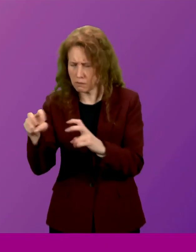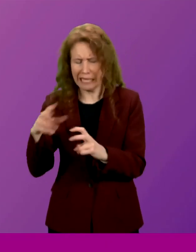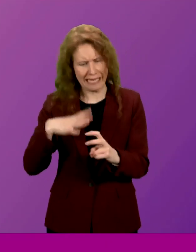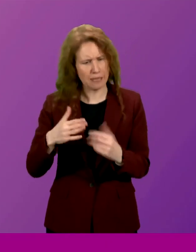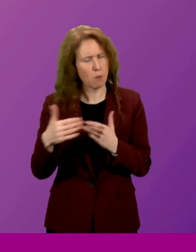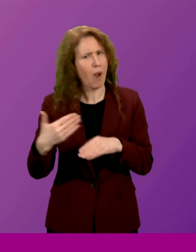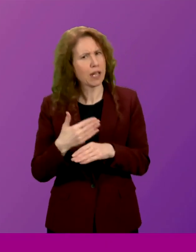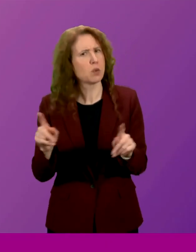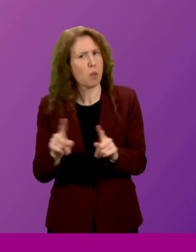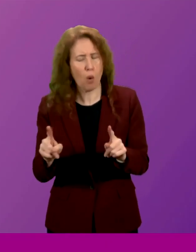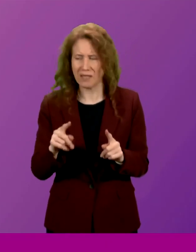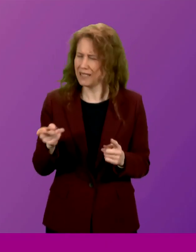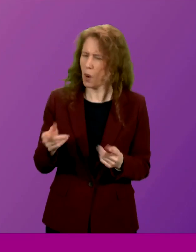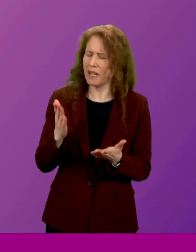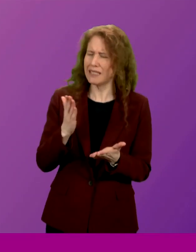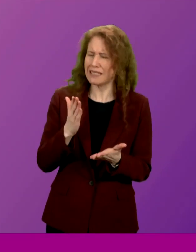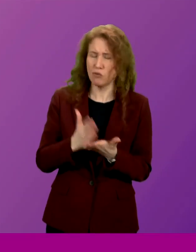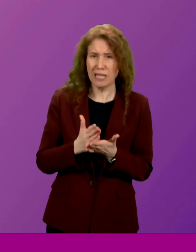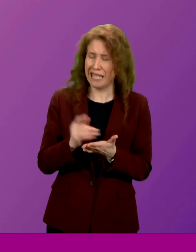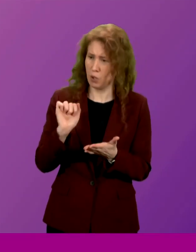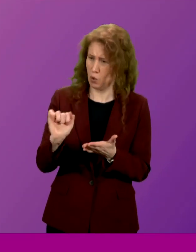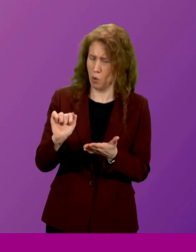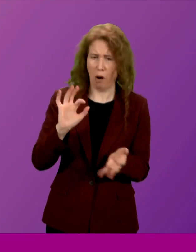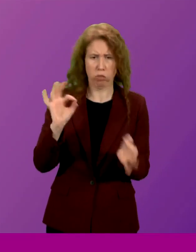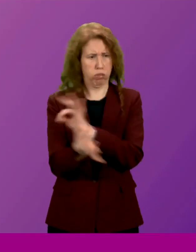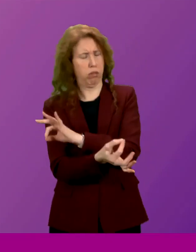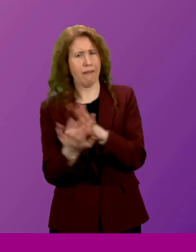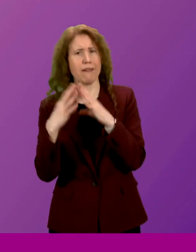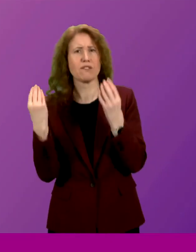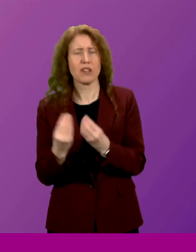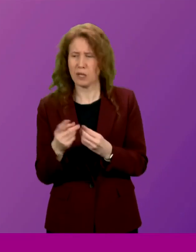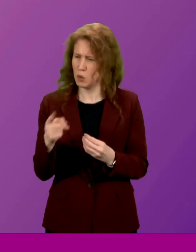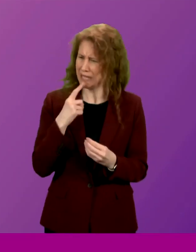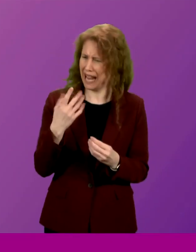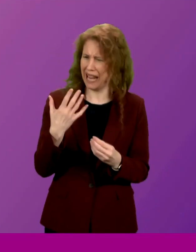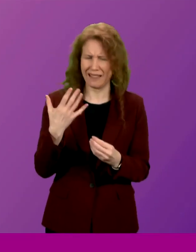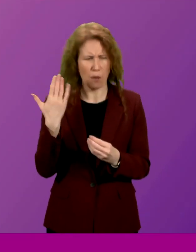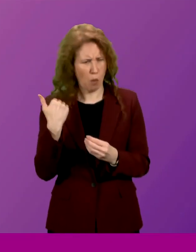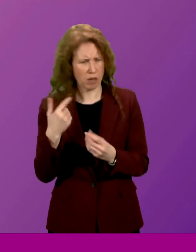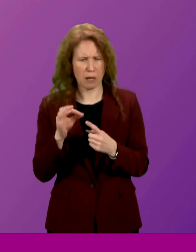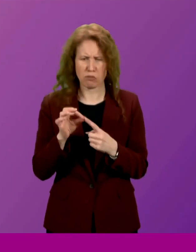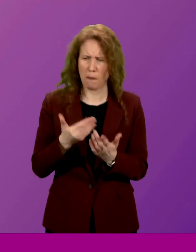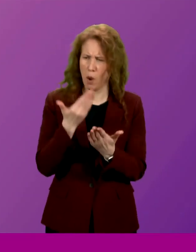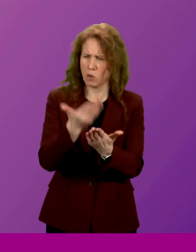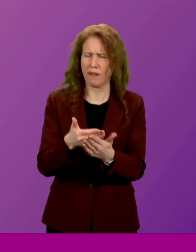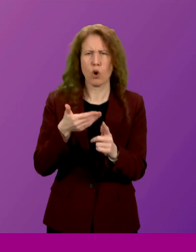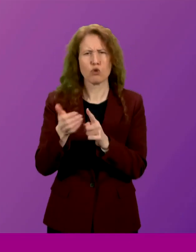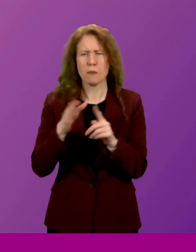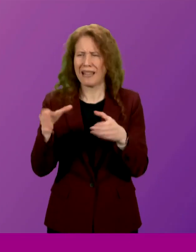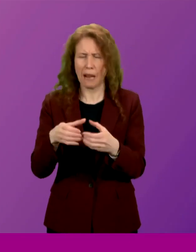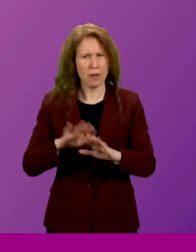So it's just completely and utterly a distortion to say that there was a groomings inquiry proposal in front of Parliament